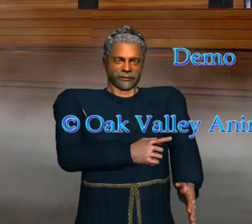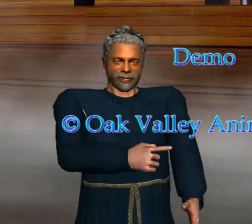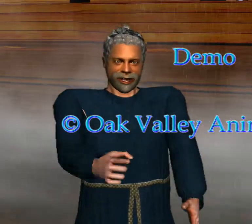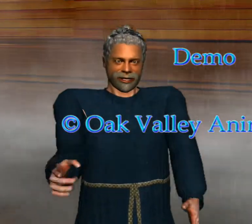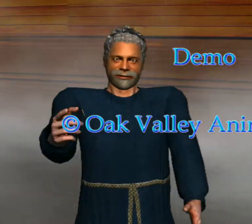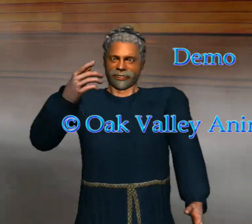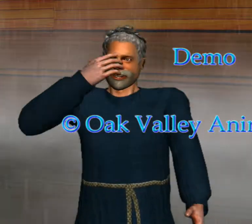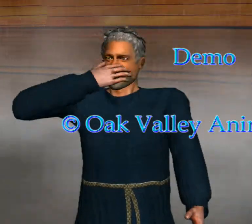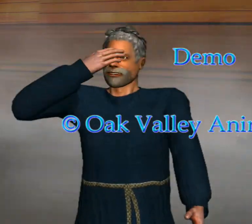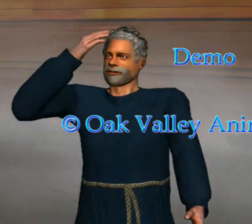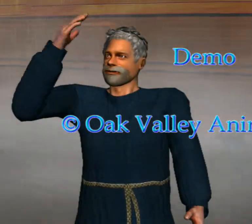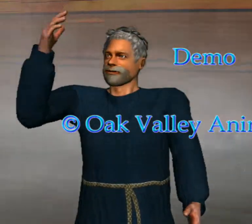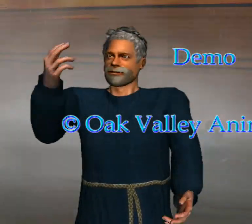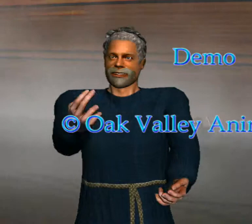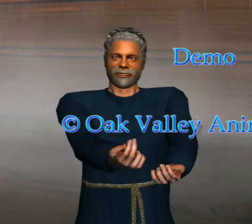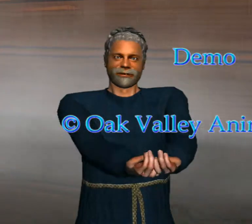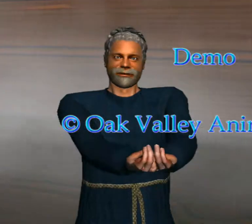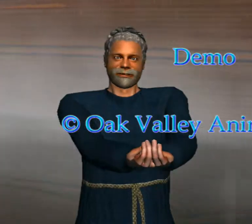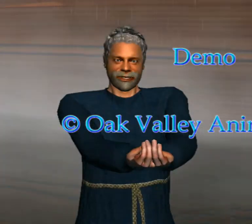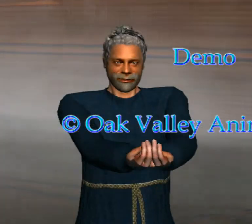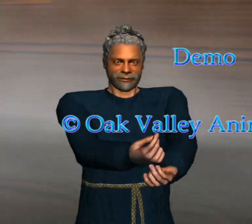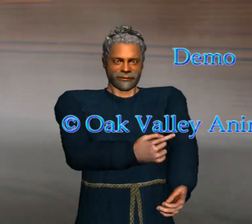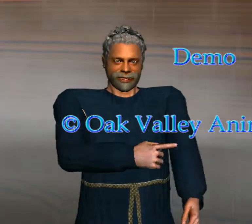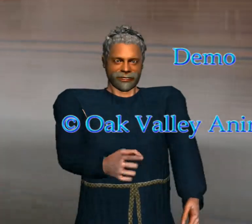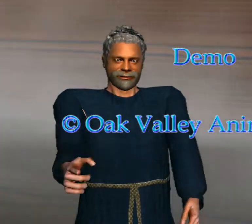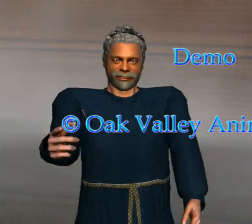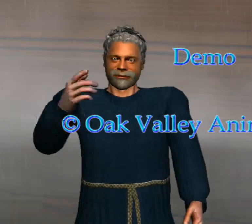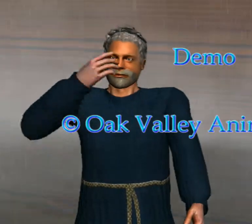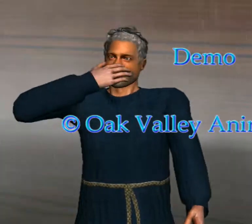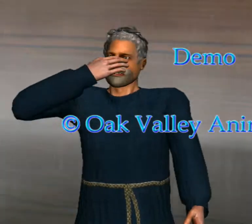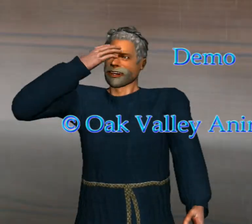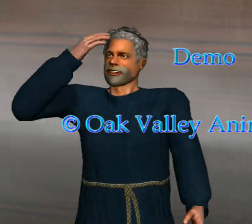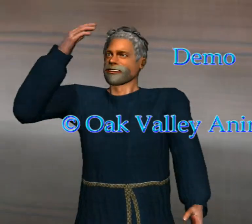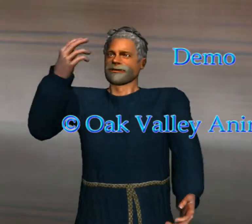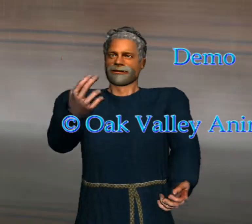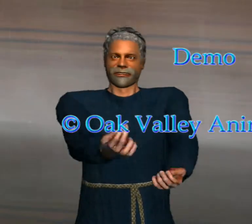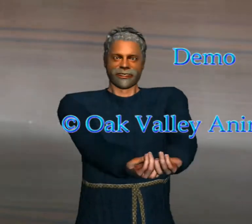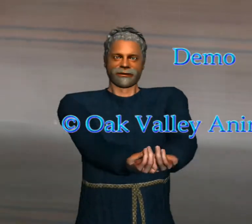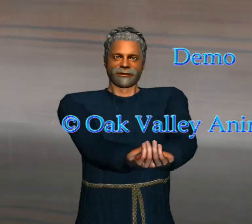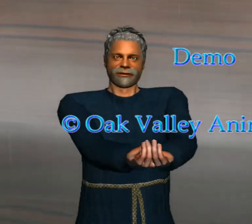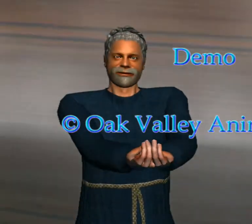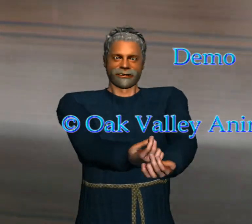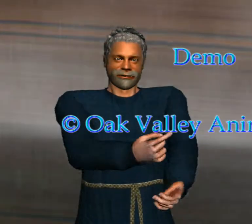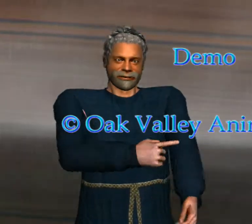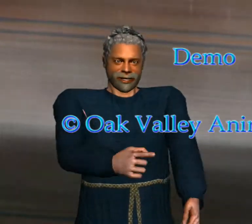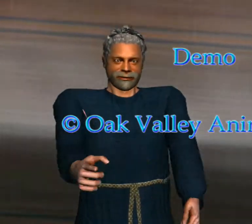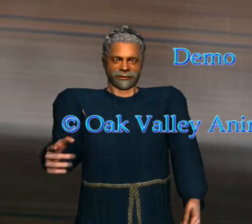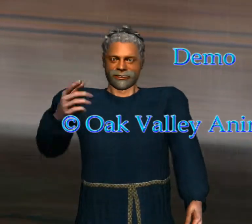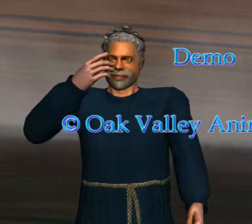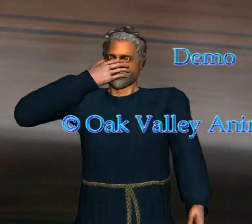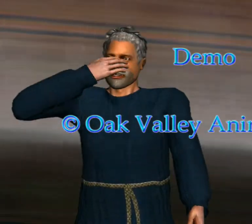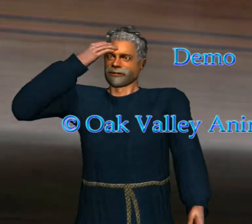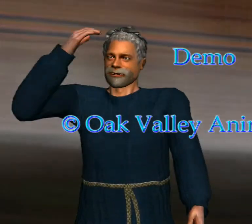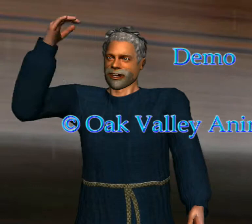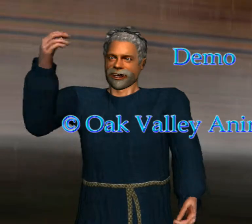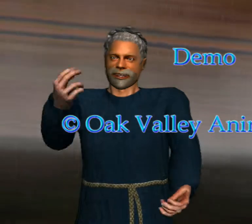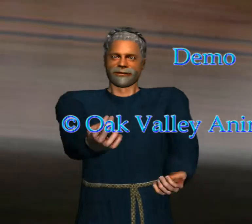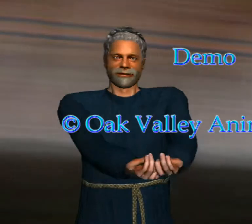And they cried, Noah, and they cried, Noah, and they cried, Noah,